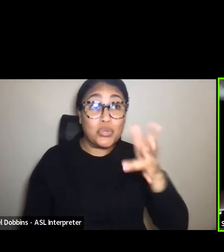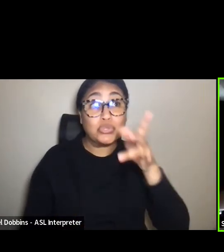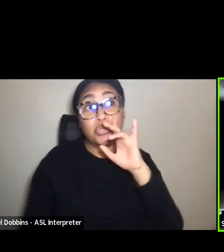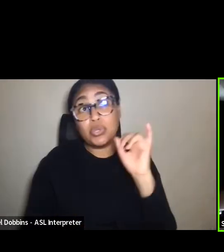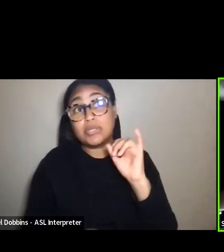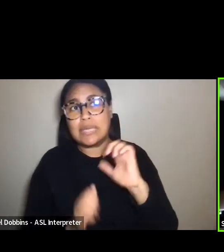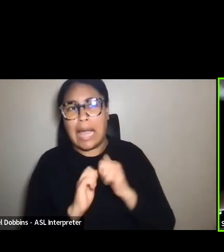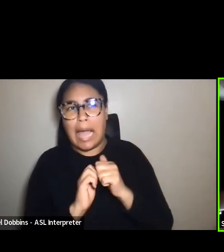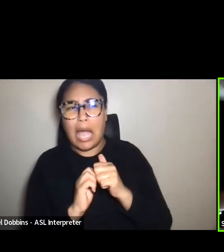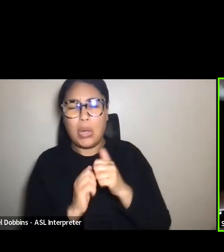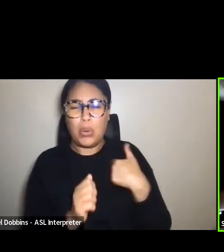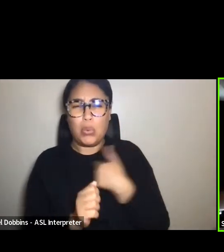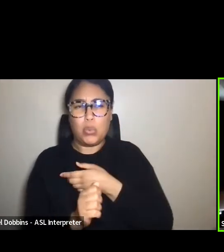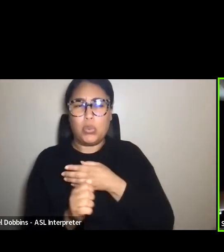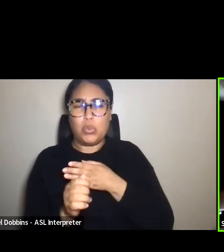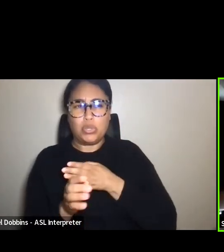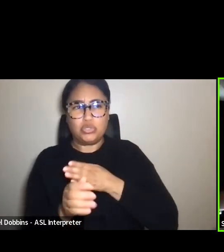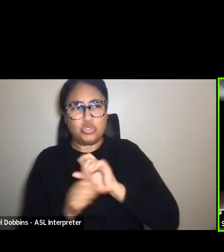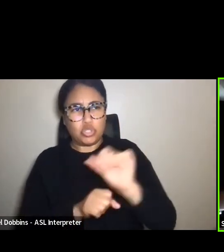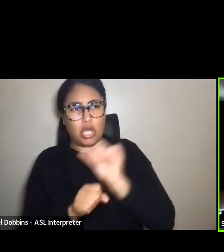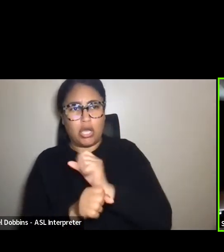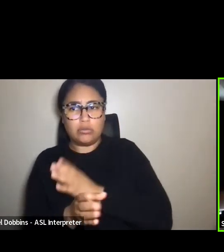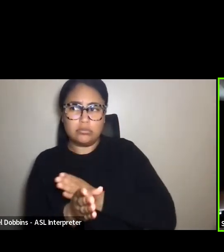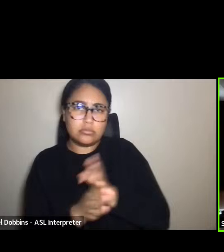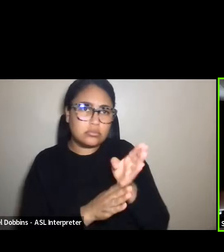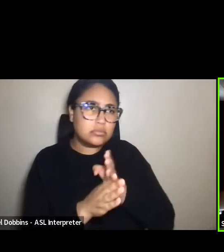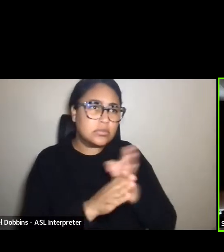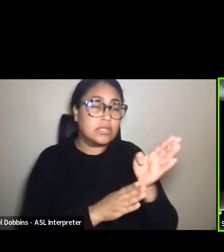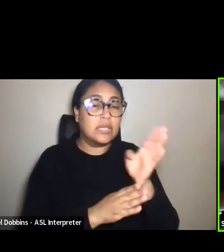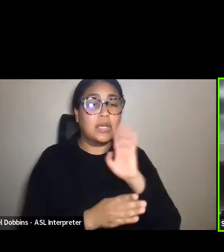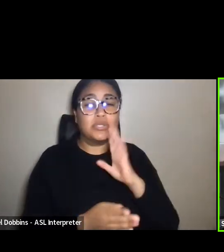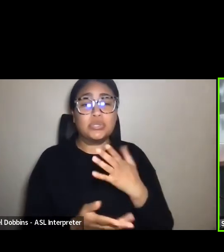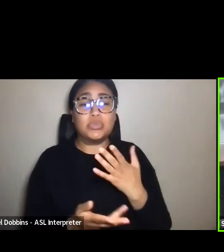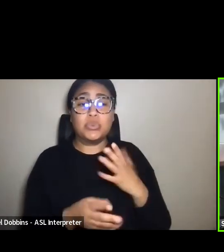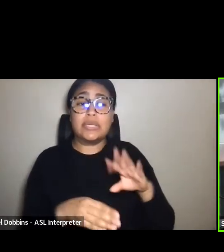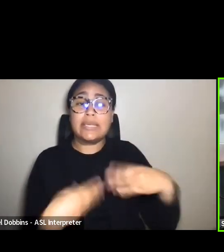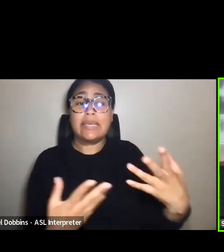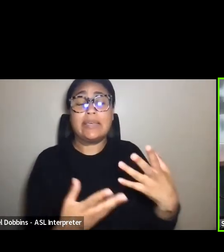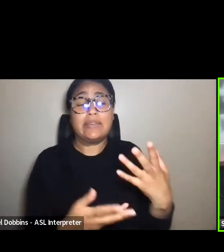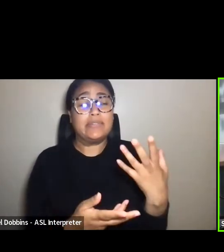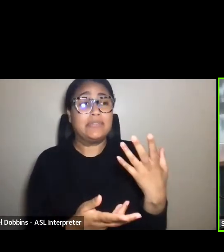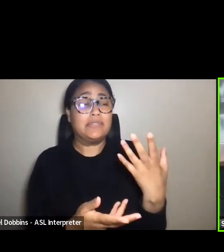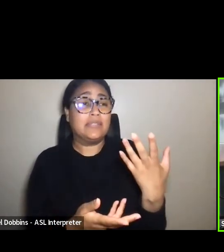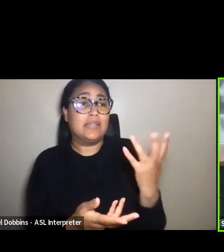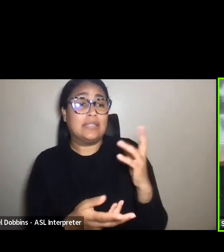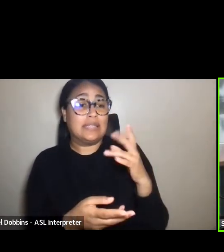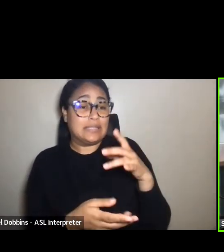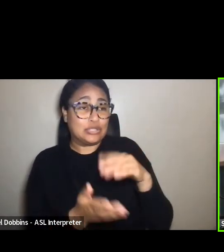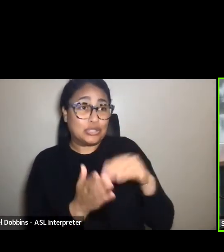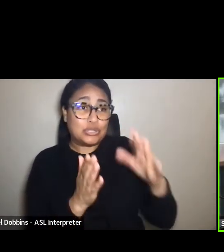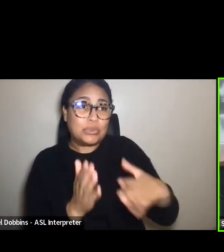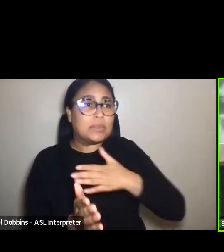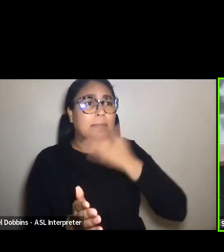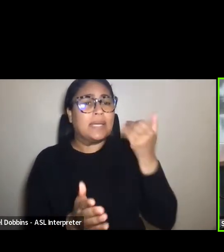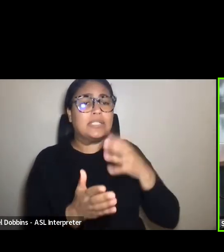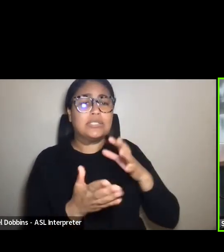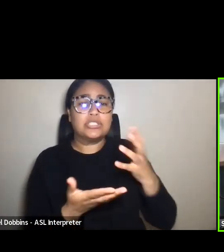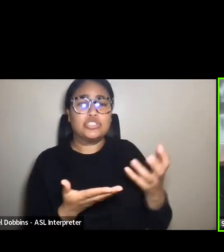Mhm. to best leverage our kids' Mhm, opportunity mhm, in high mhm. school to